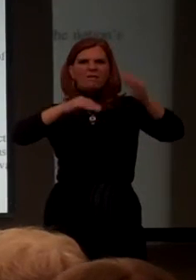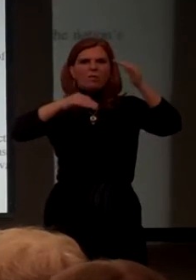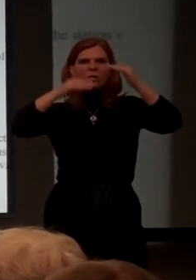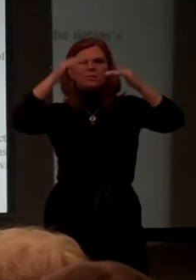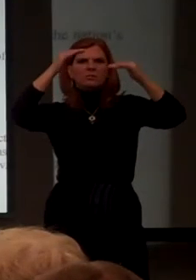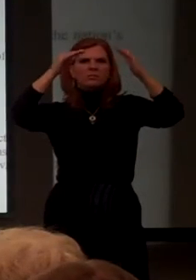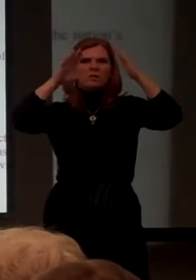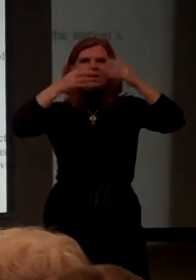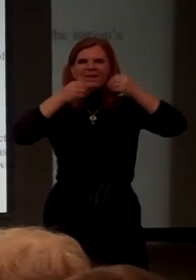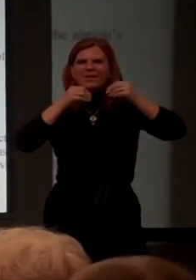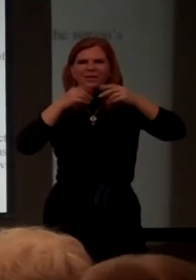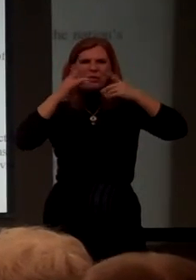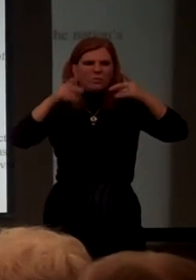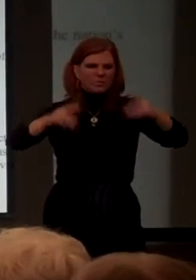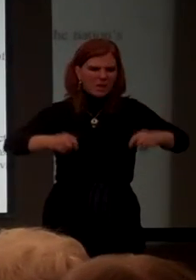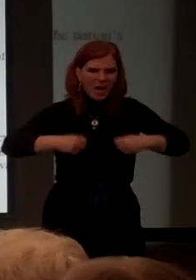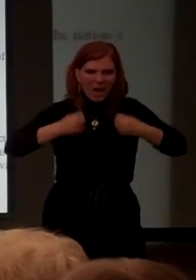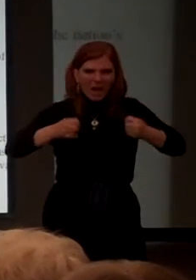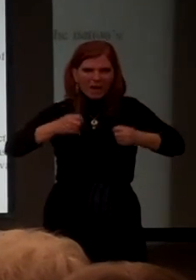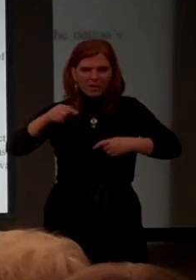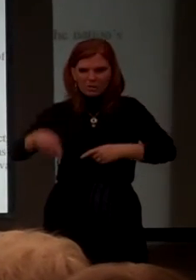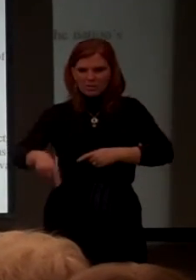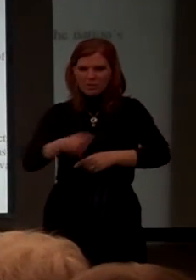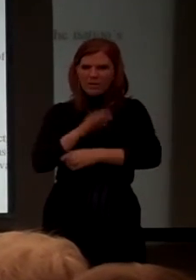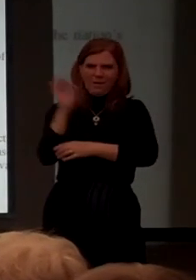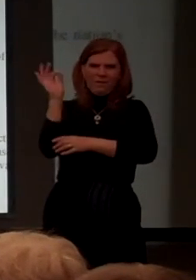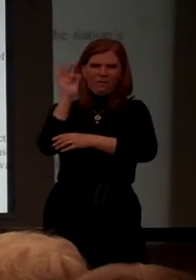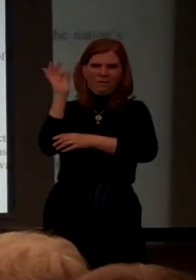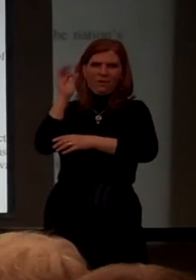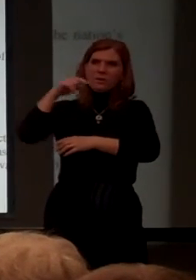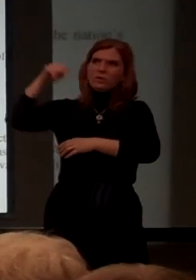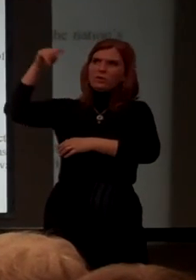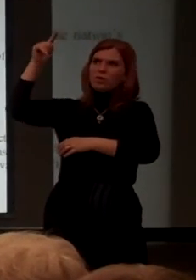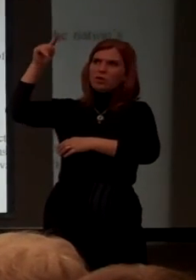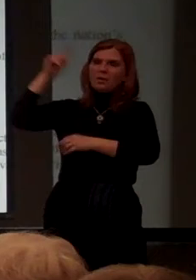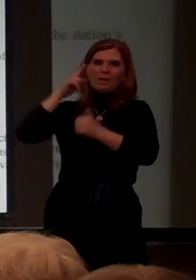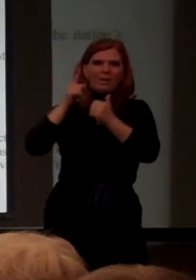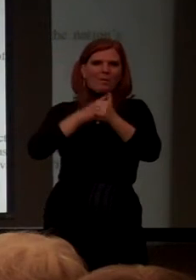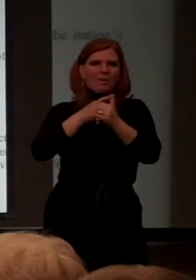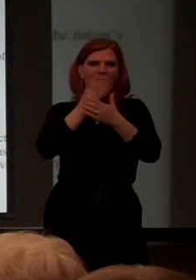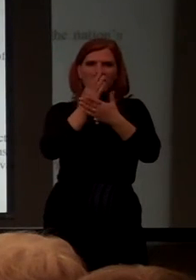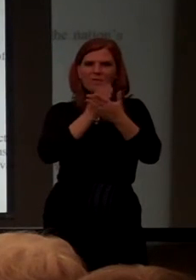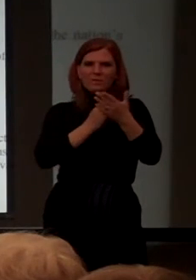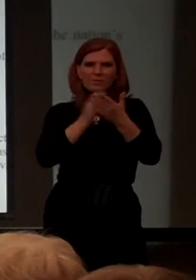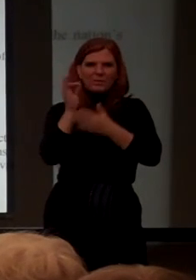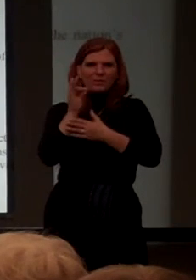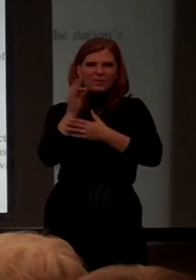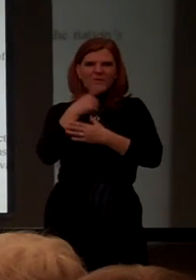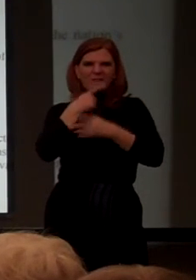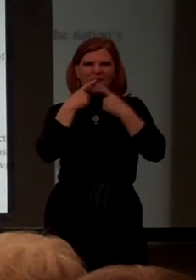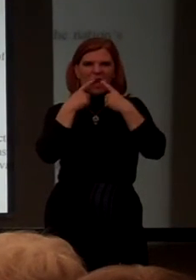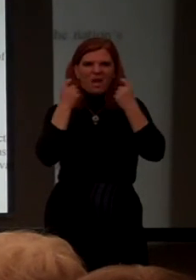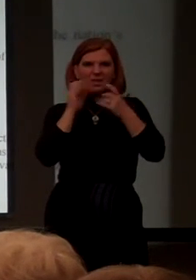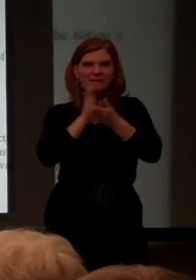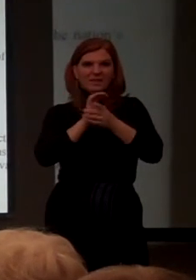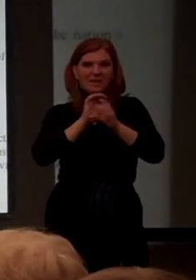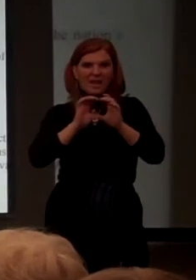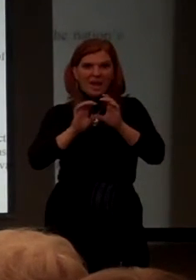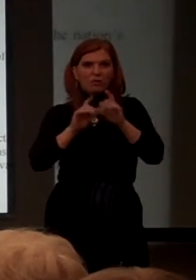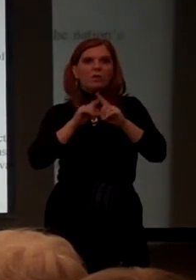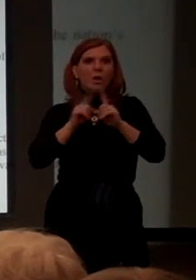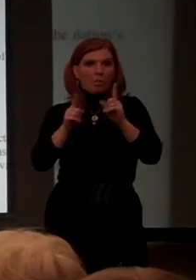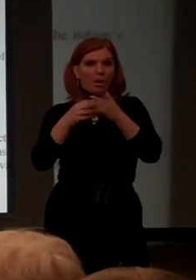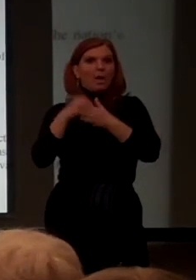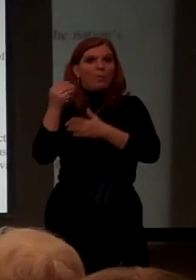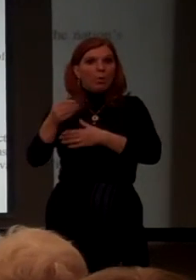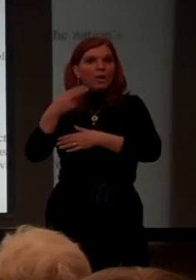that store. They sold tires down in the furniture. First piece of furniture Alice and I bought was the ugliest couch you've ever seen in your life. But that's